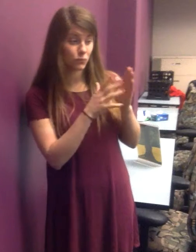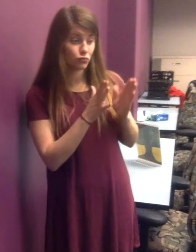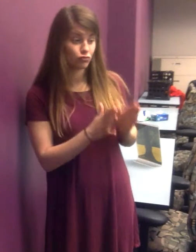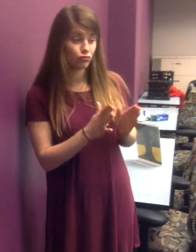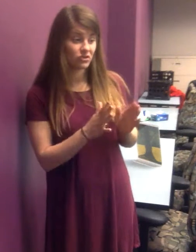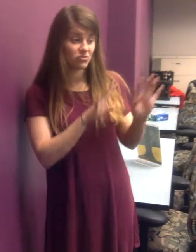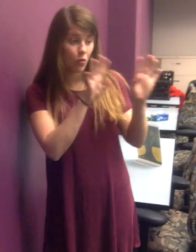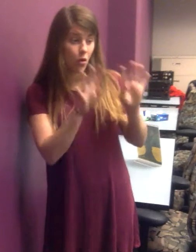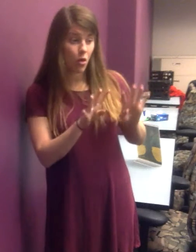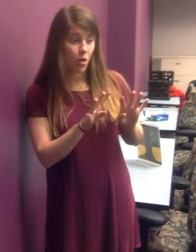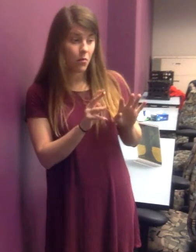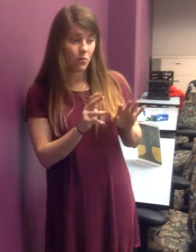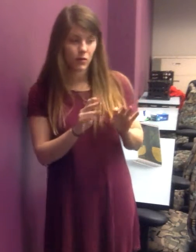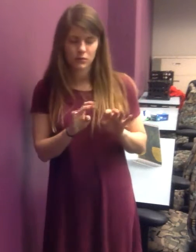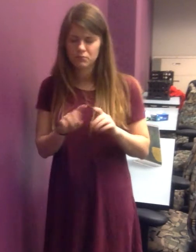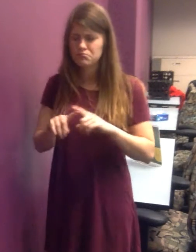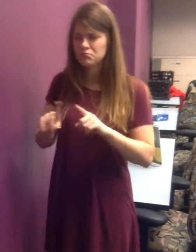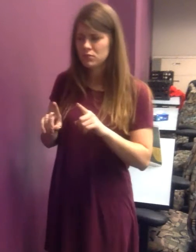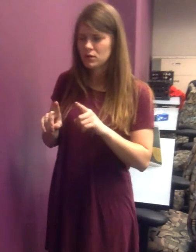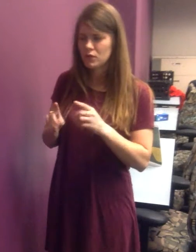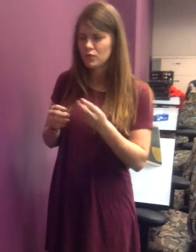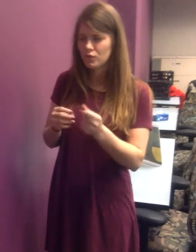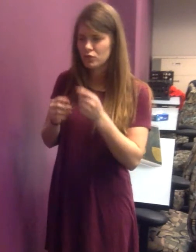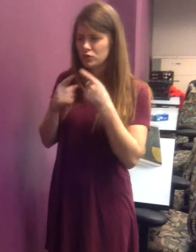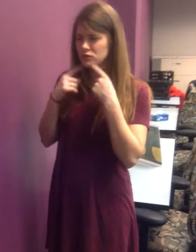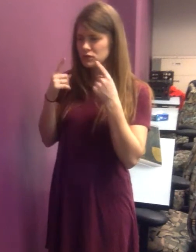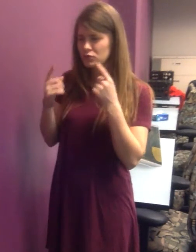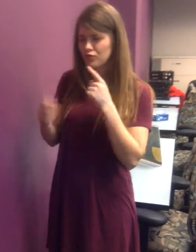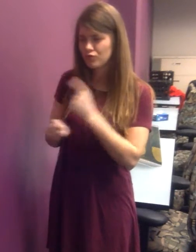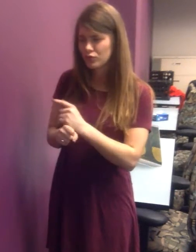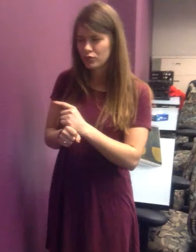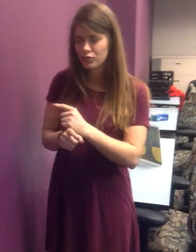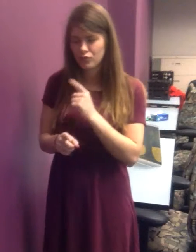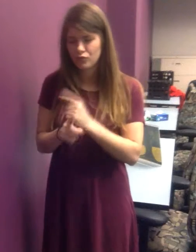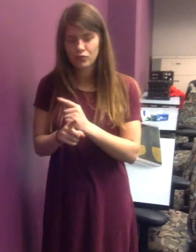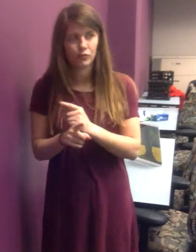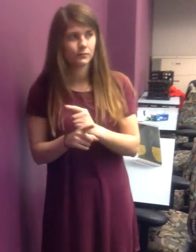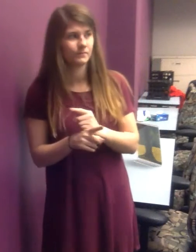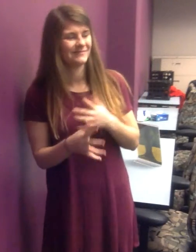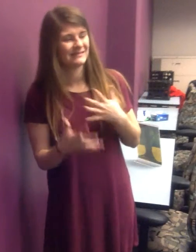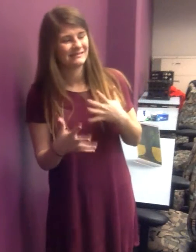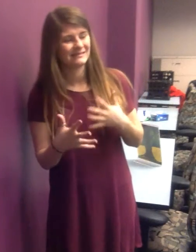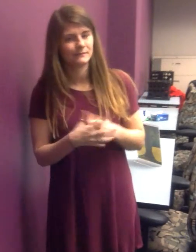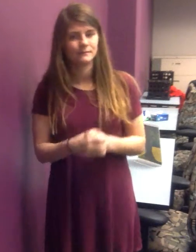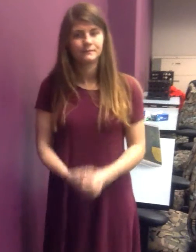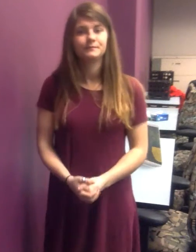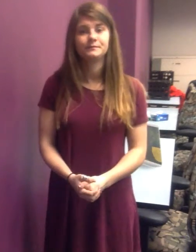Yeah. It's a time-honored tactic by the skeptics. Authentic-looking documents and reports that don't stand up to